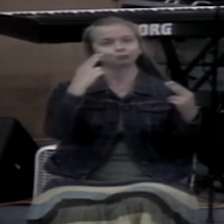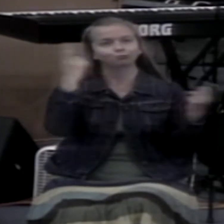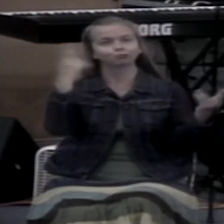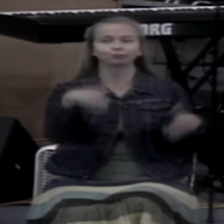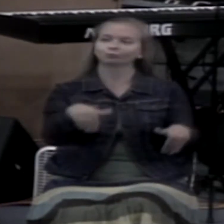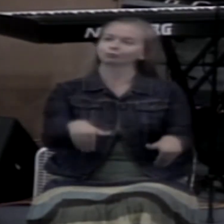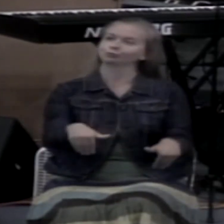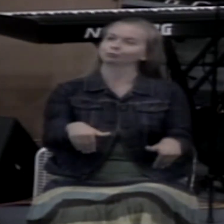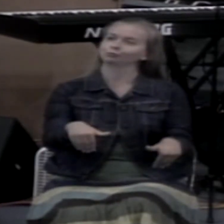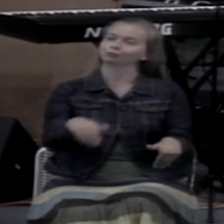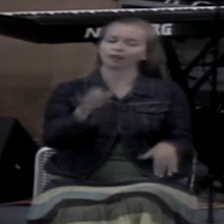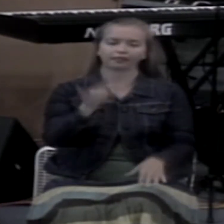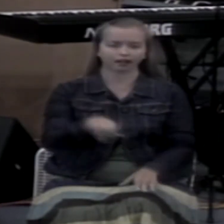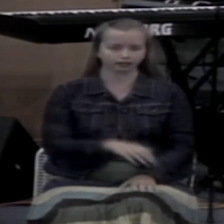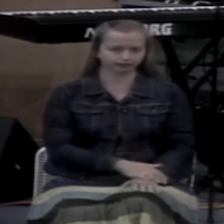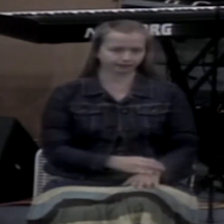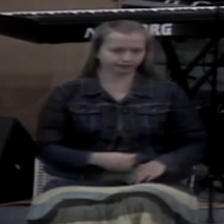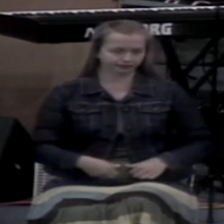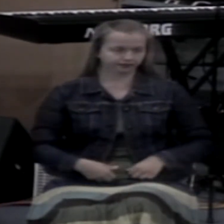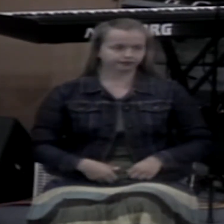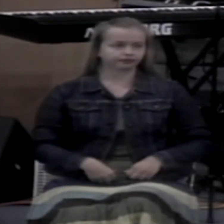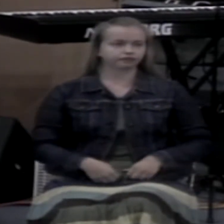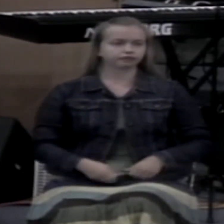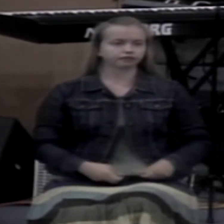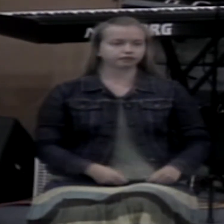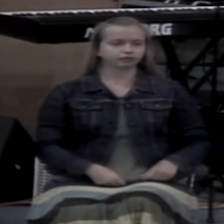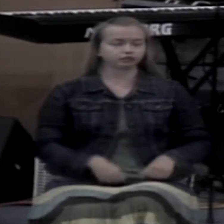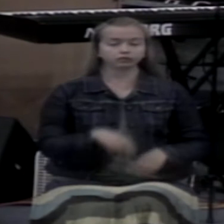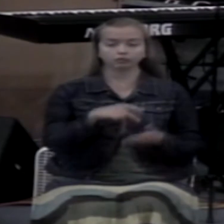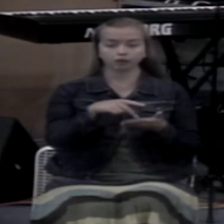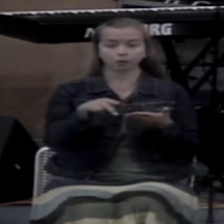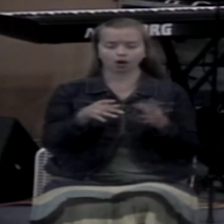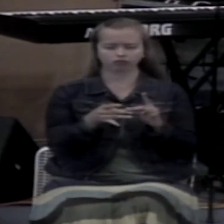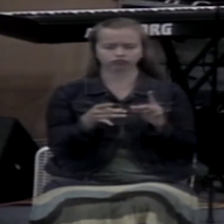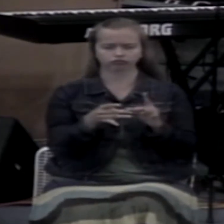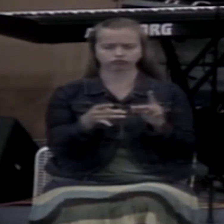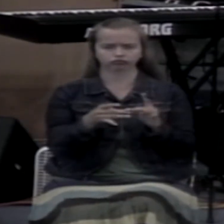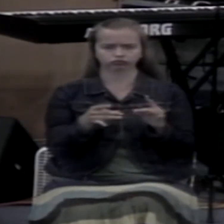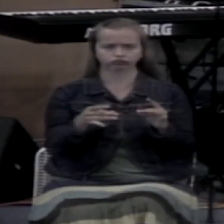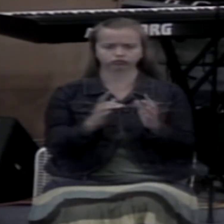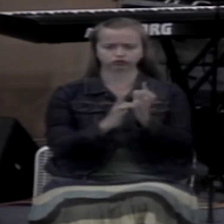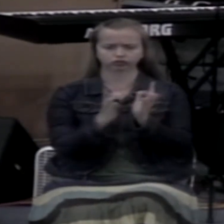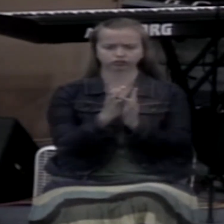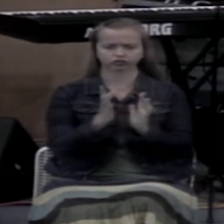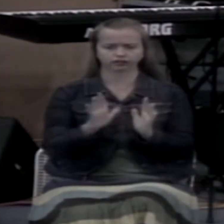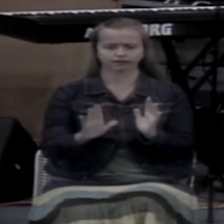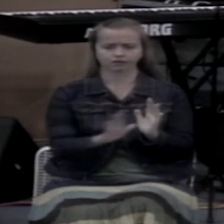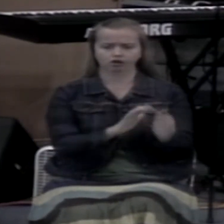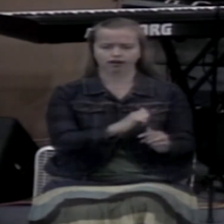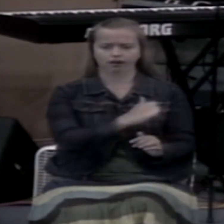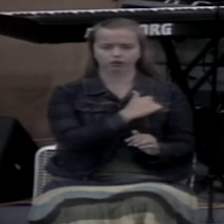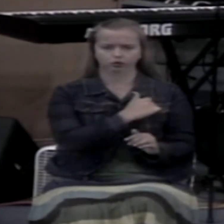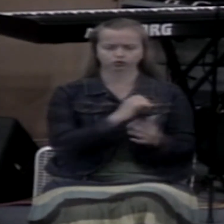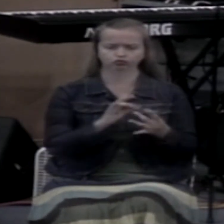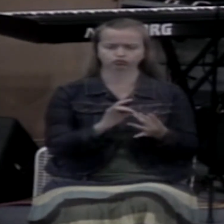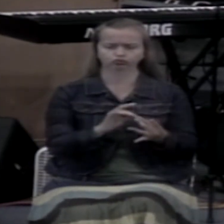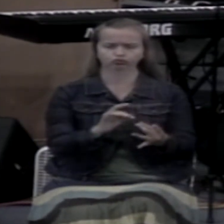Paul addresses the attitude of Christians in the book of Philippians, and I'll not go to that specific